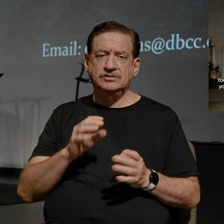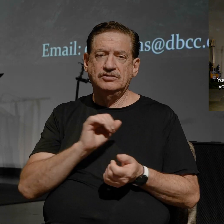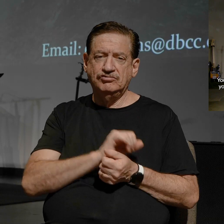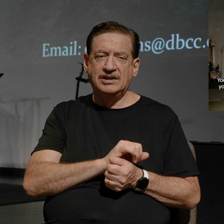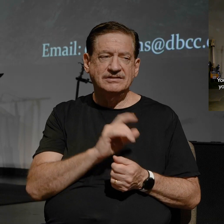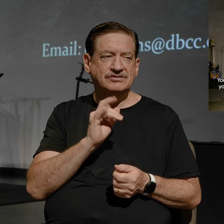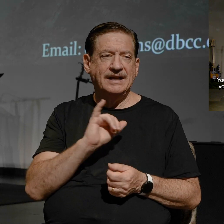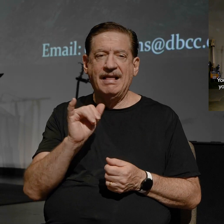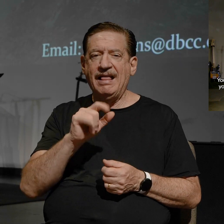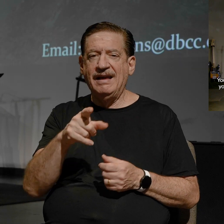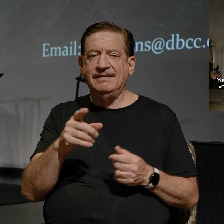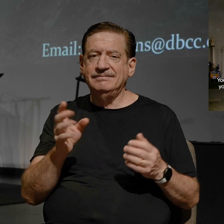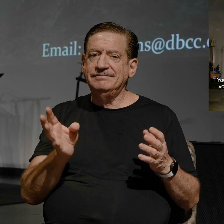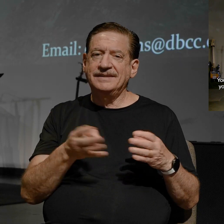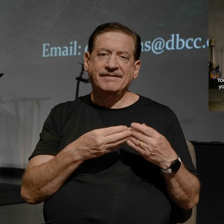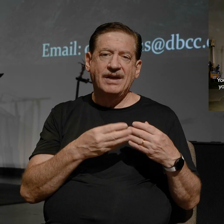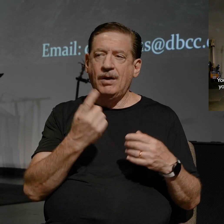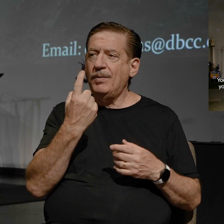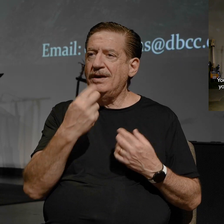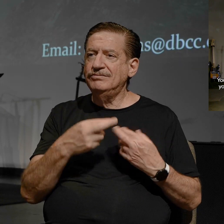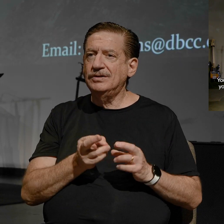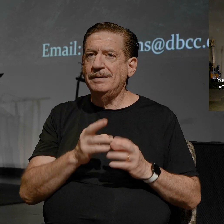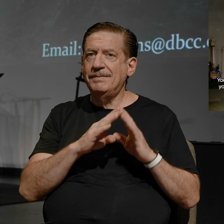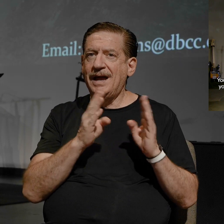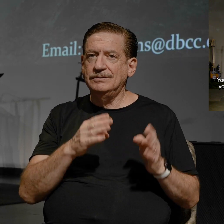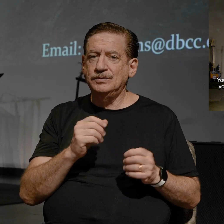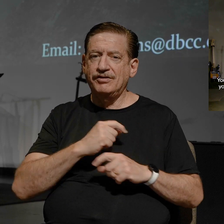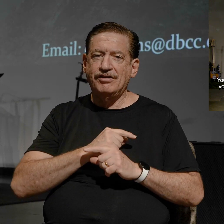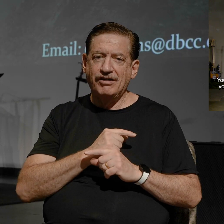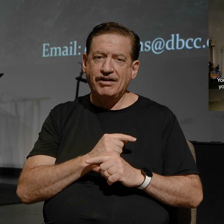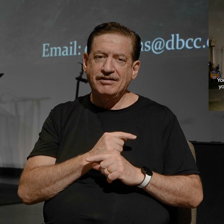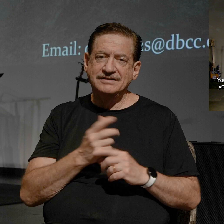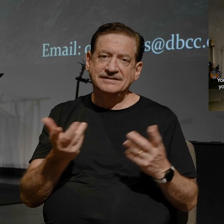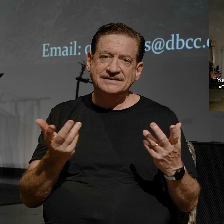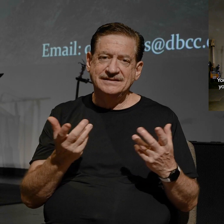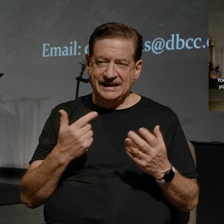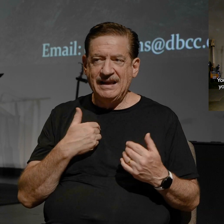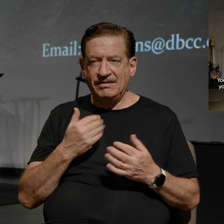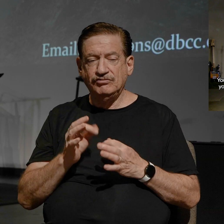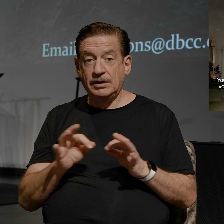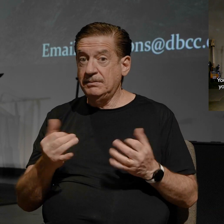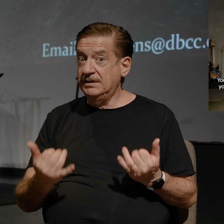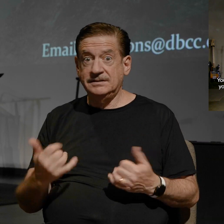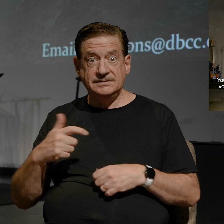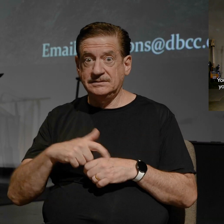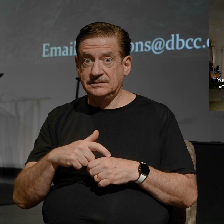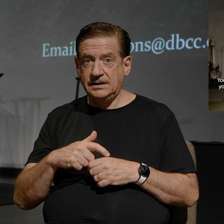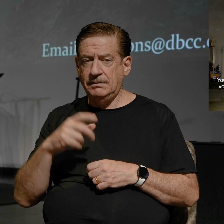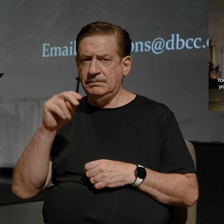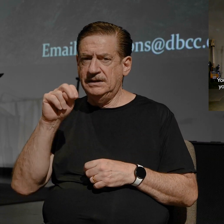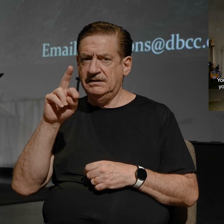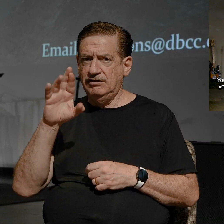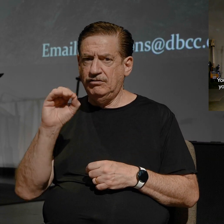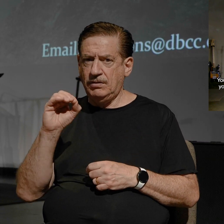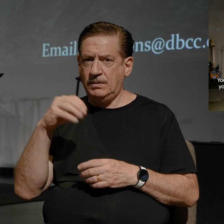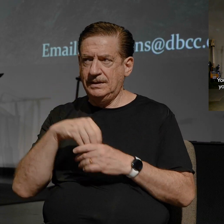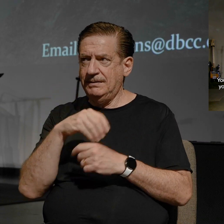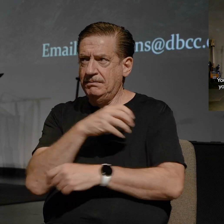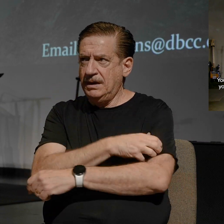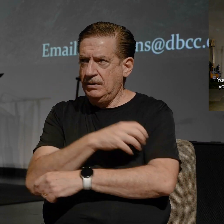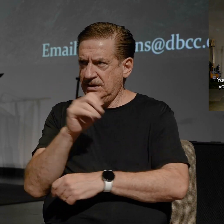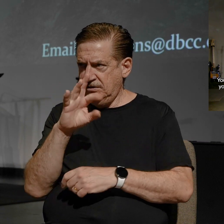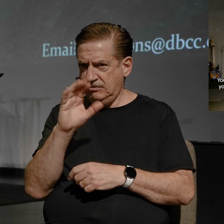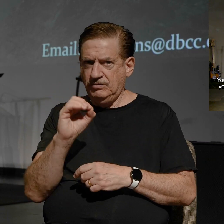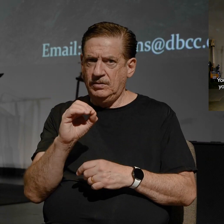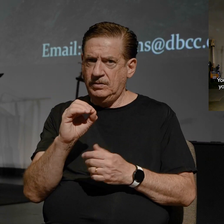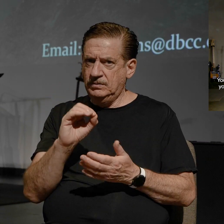just like you're confined to a one-room house with guards, but he had some freedom. This time, Nero's in power, and Nero is